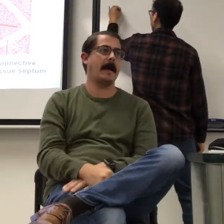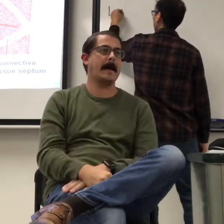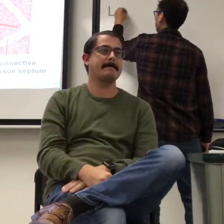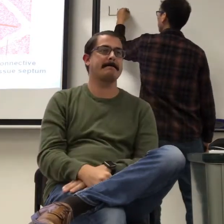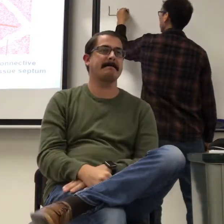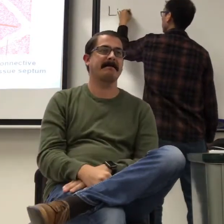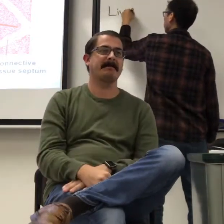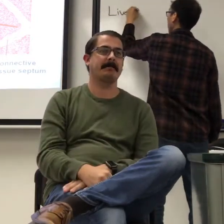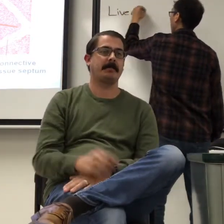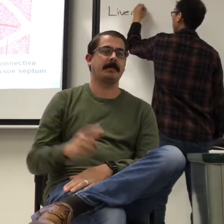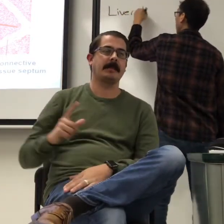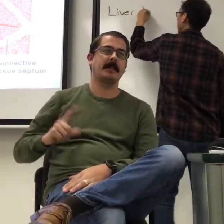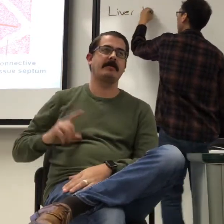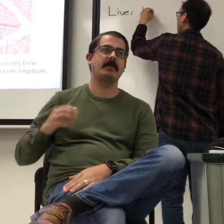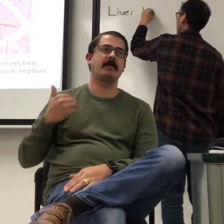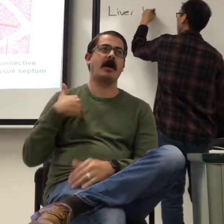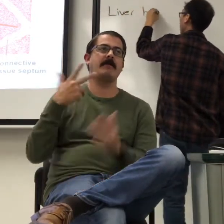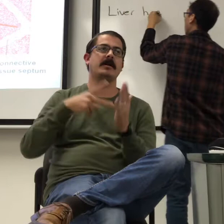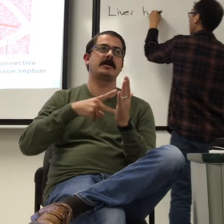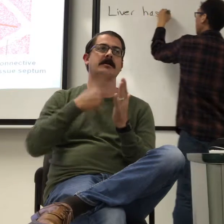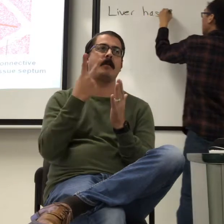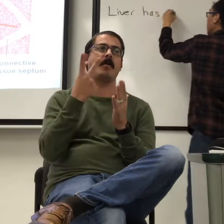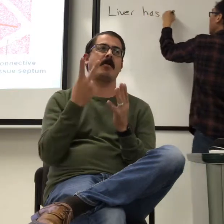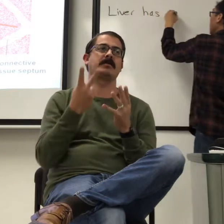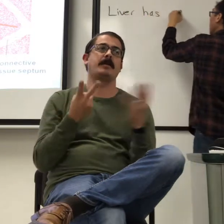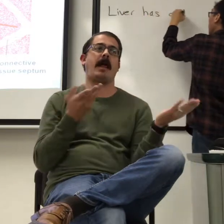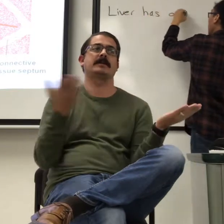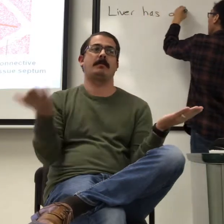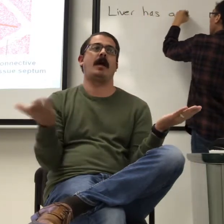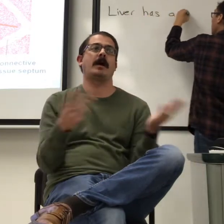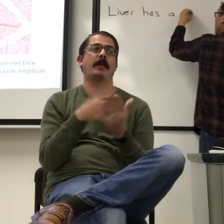The liver has a dual blood supply.